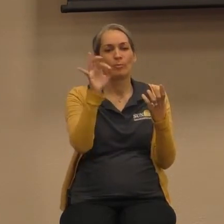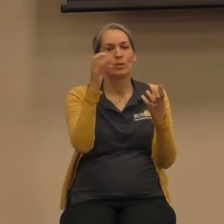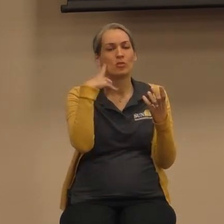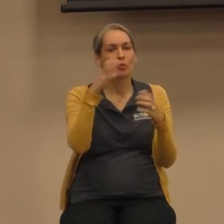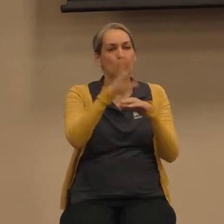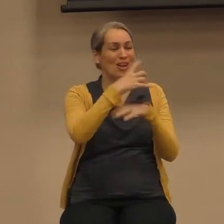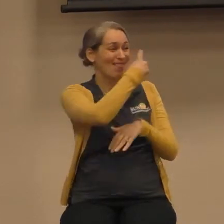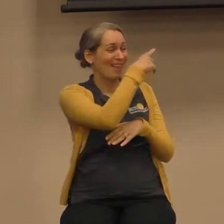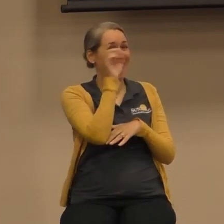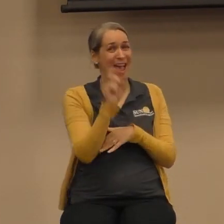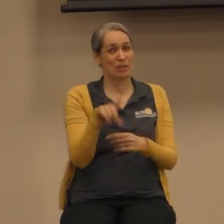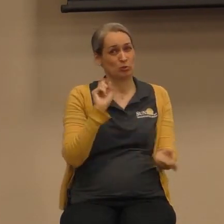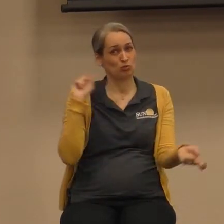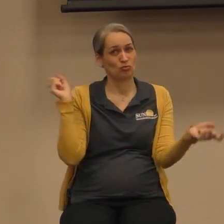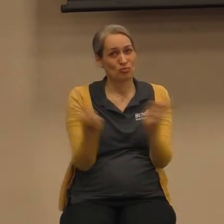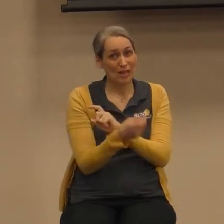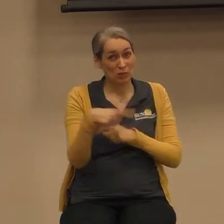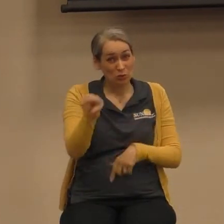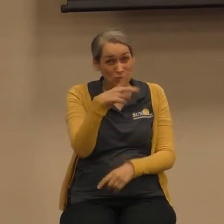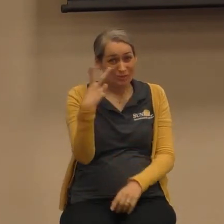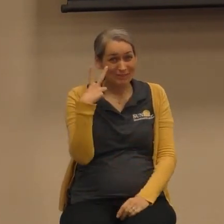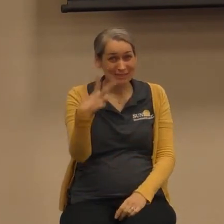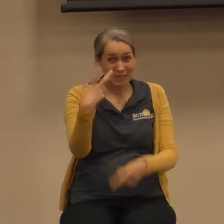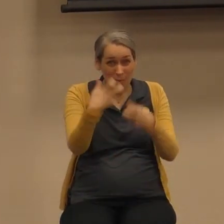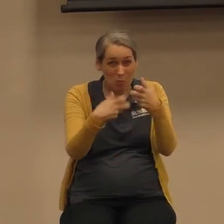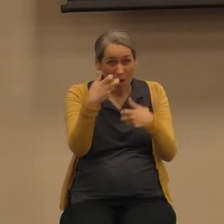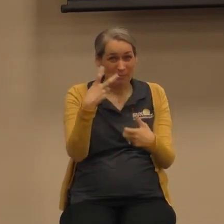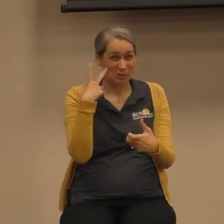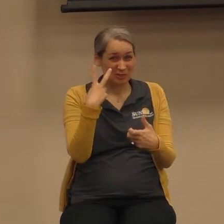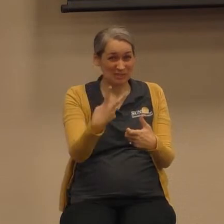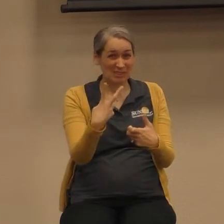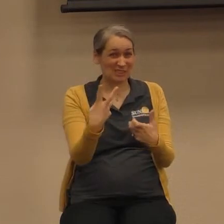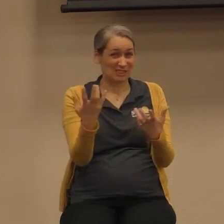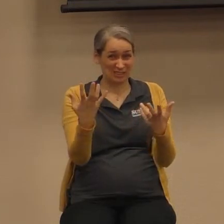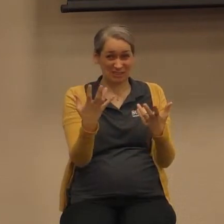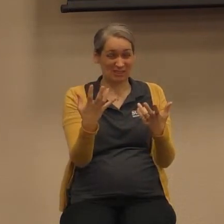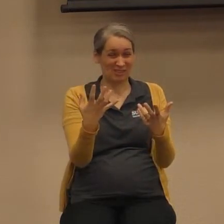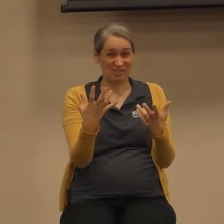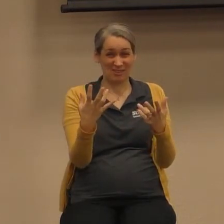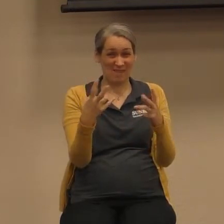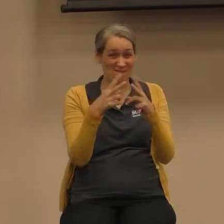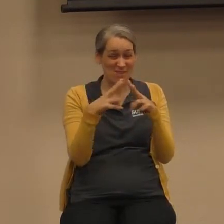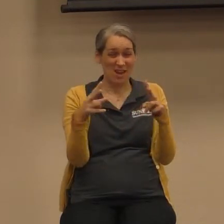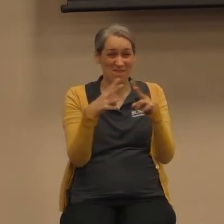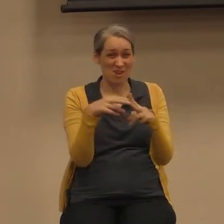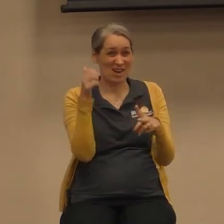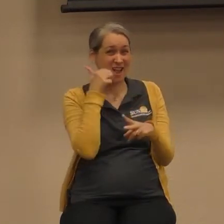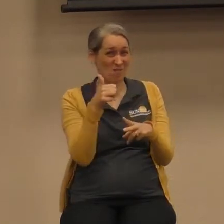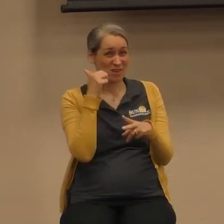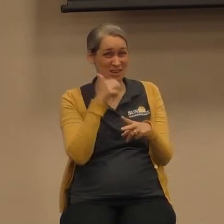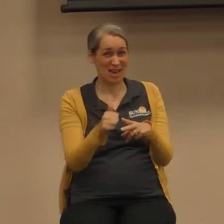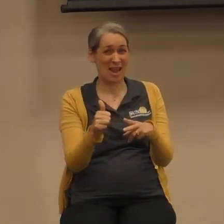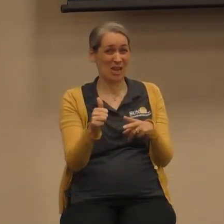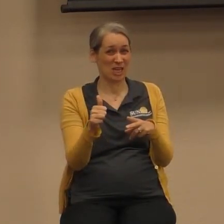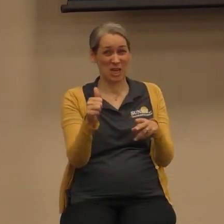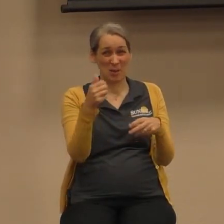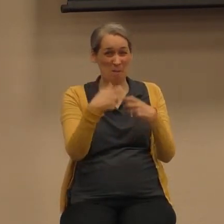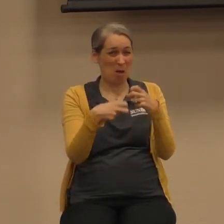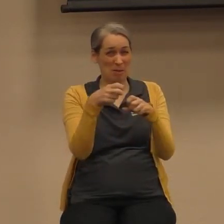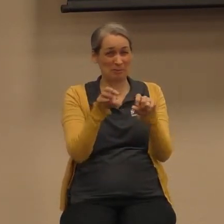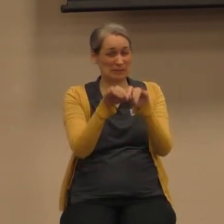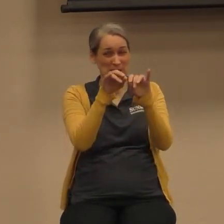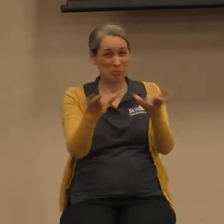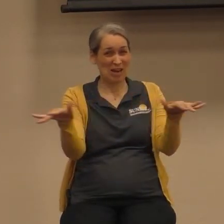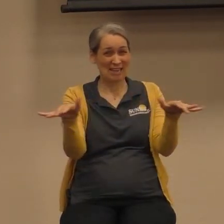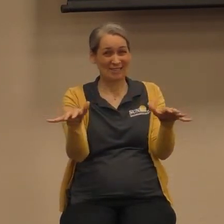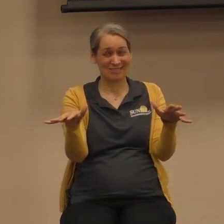change. You see the problem. You see the pervasiveness of the problem. You see how this is destroying our culture. We're going to see how it affects